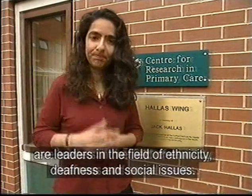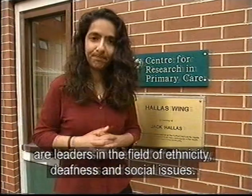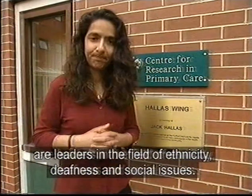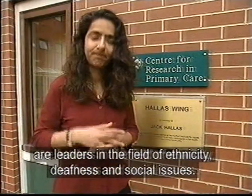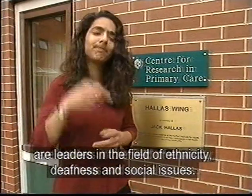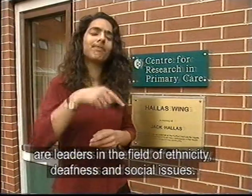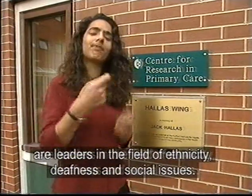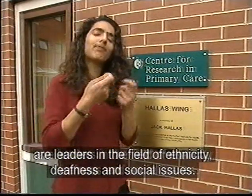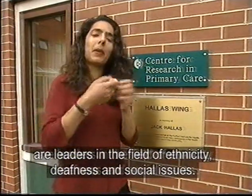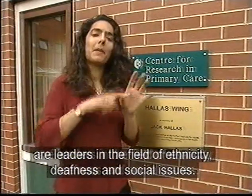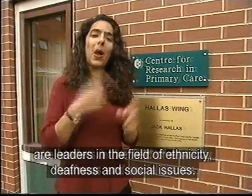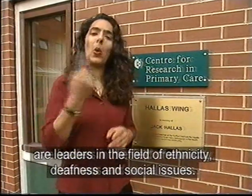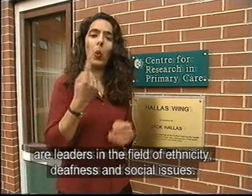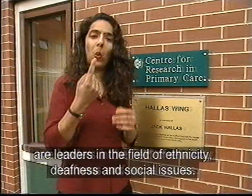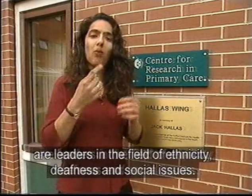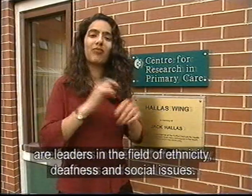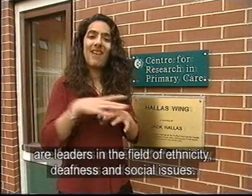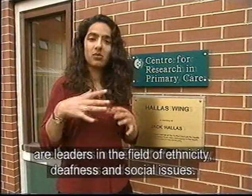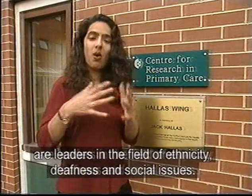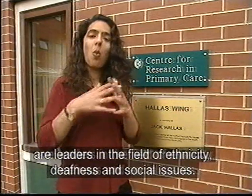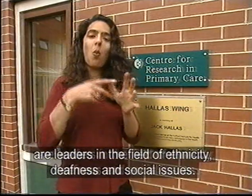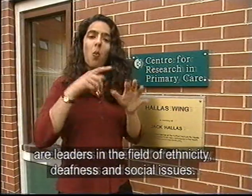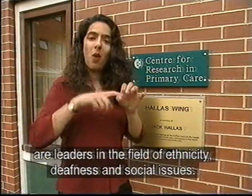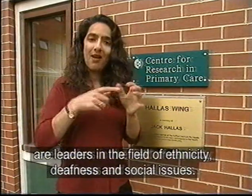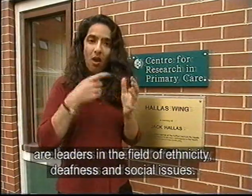field of ethnicity, deafness and social issues.